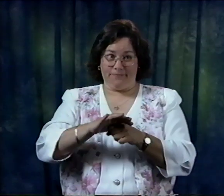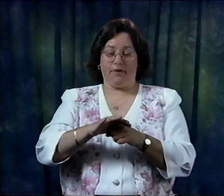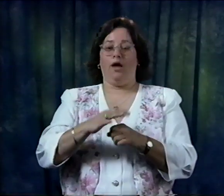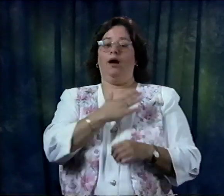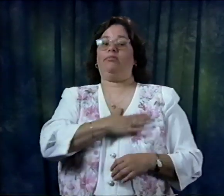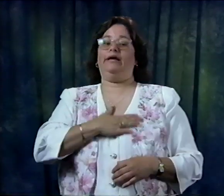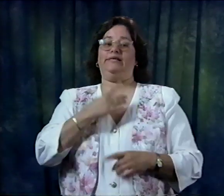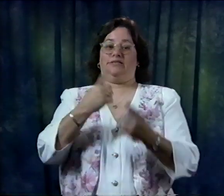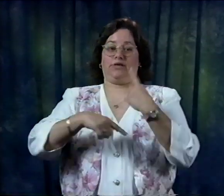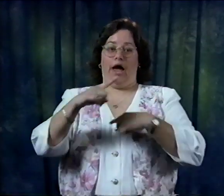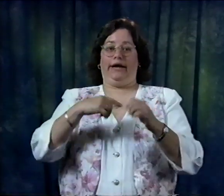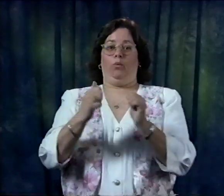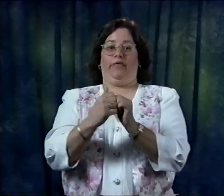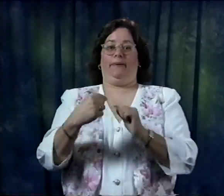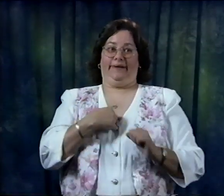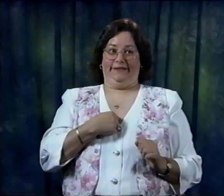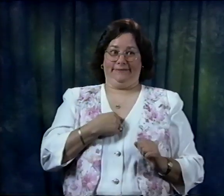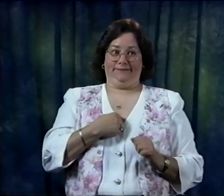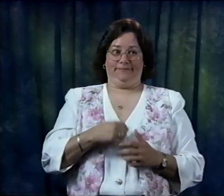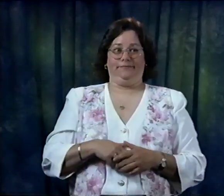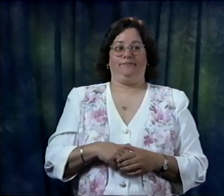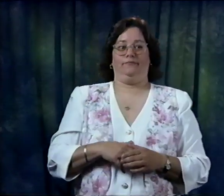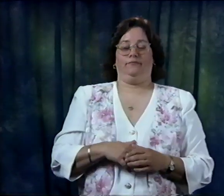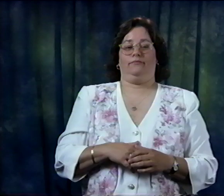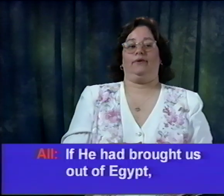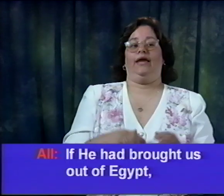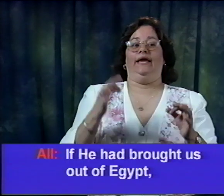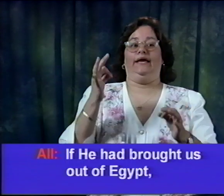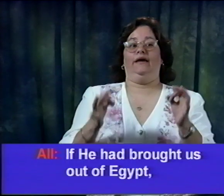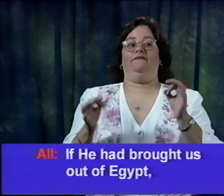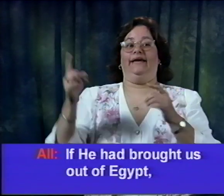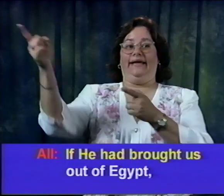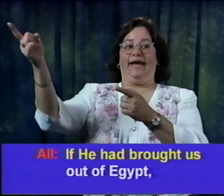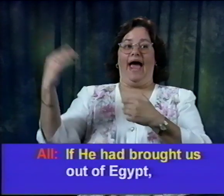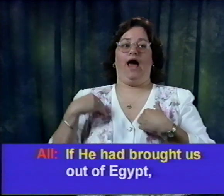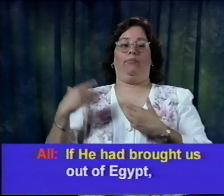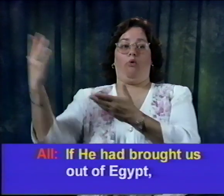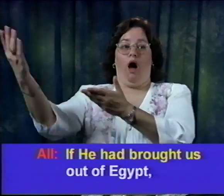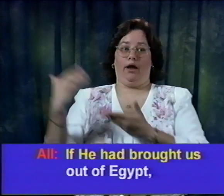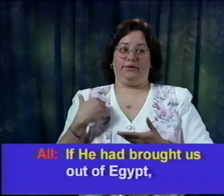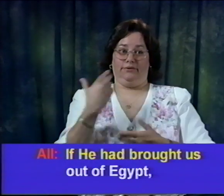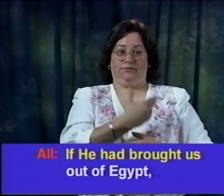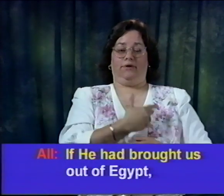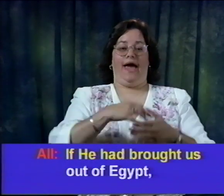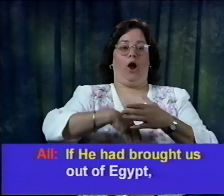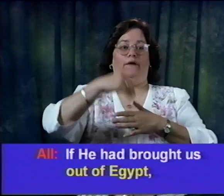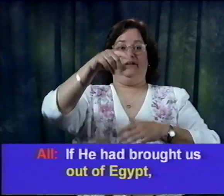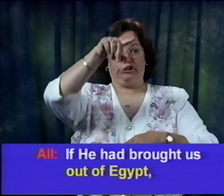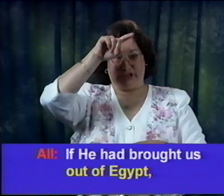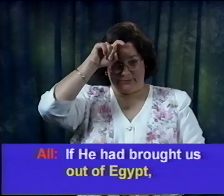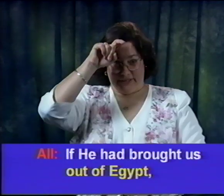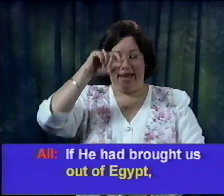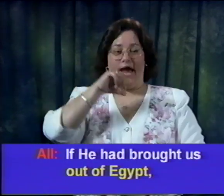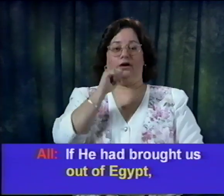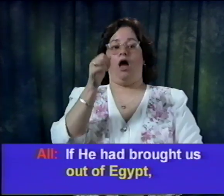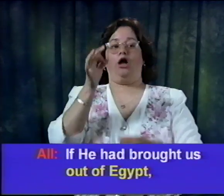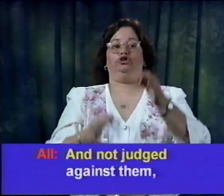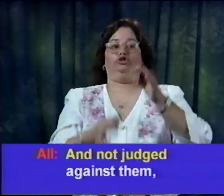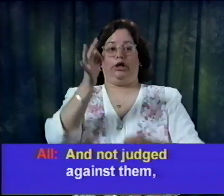been enough. Please sign with me. If he had brought us out of Egypt